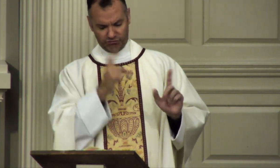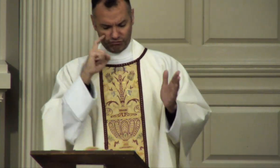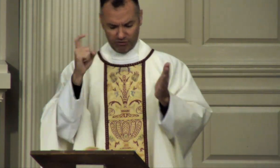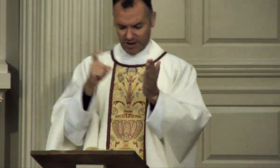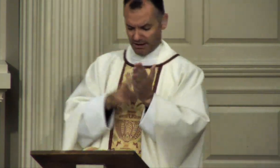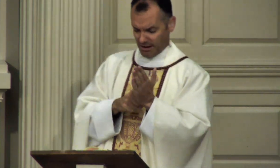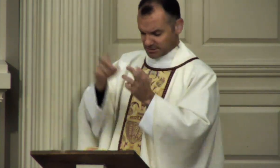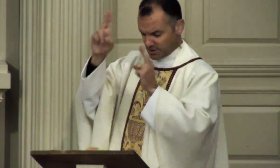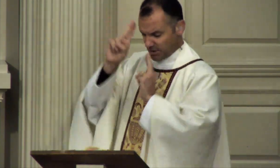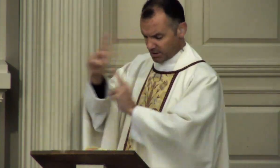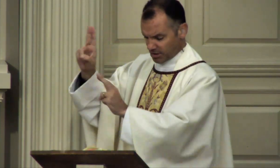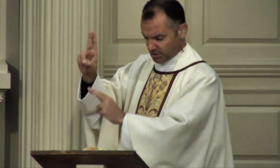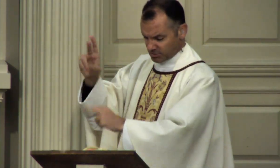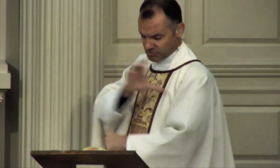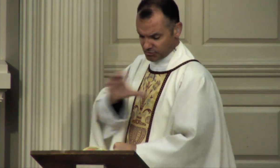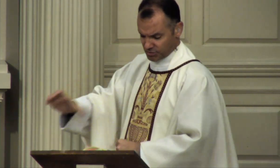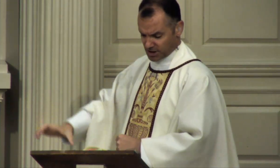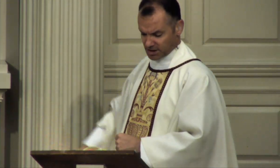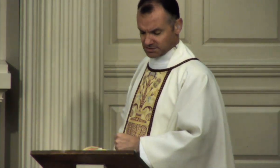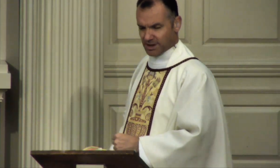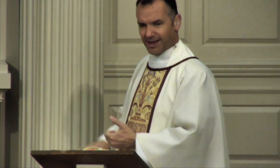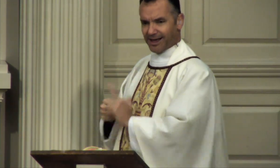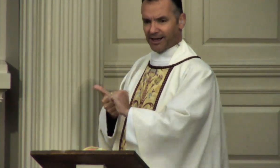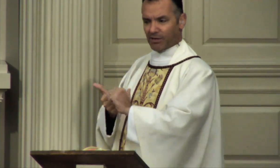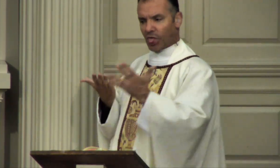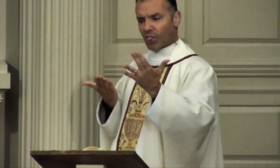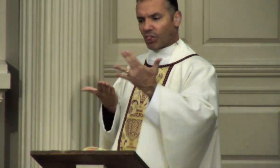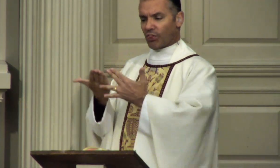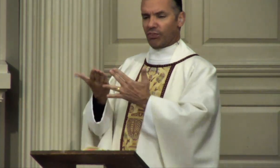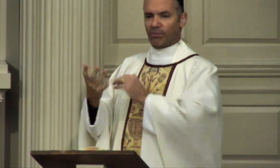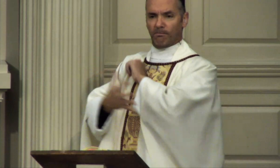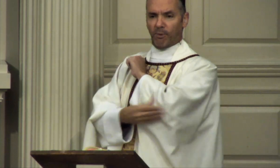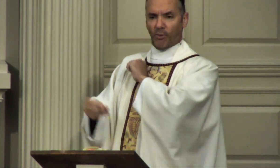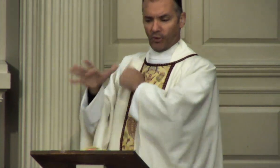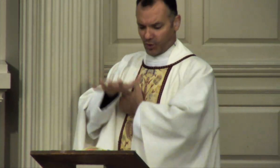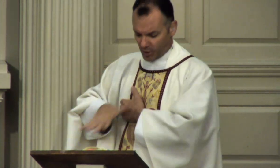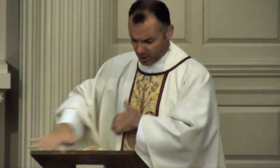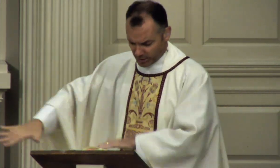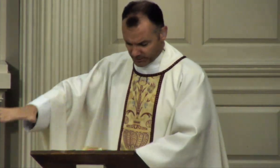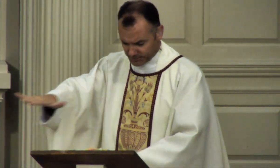recognized and revered Christ in the poor,